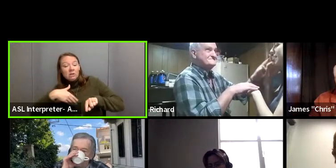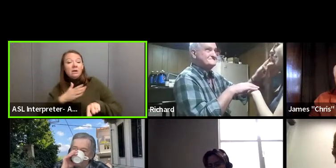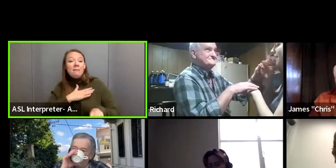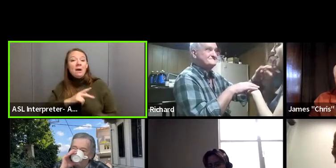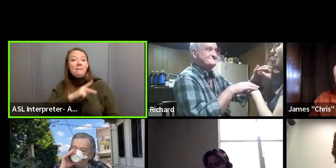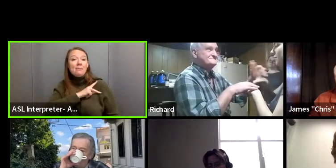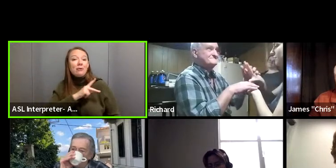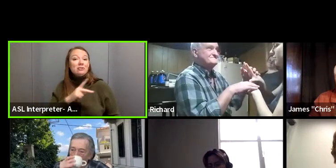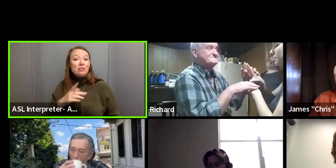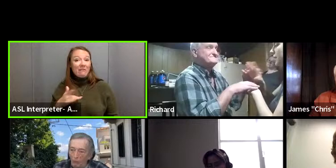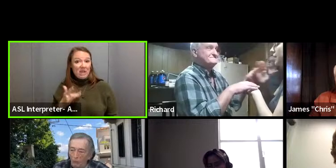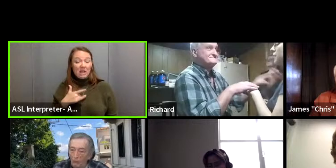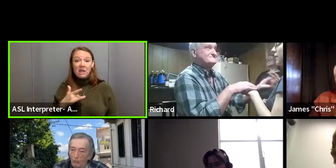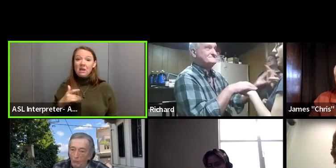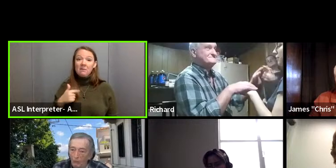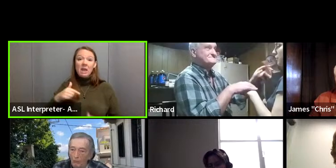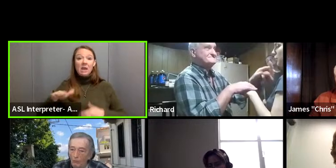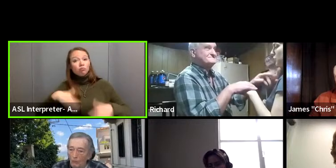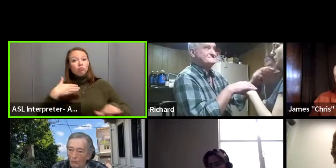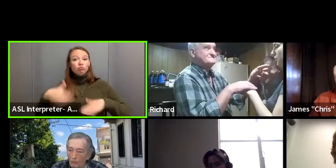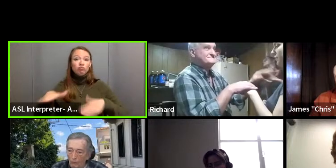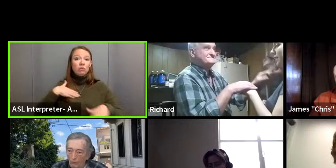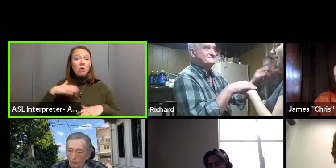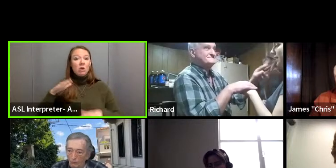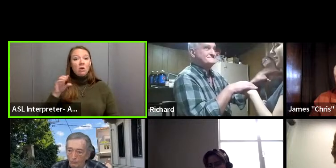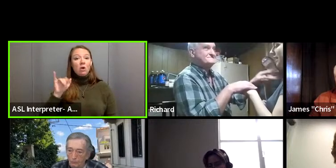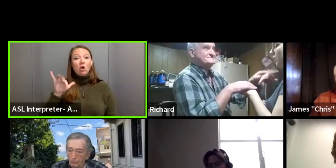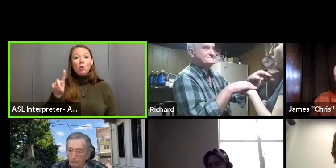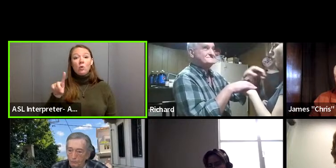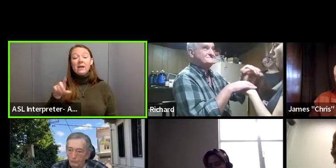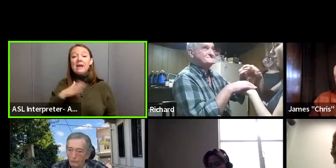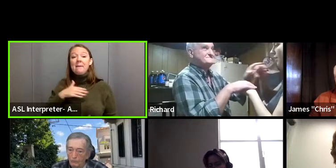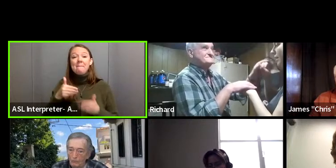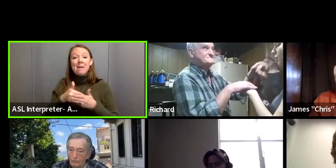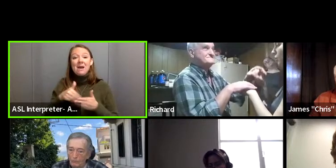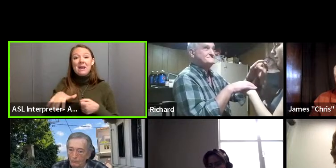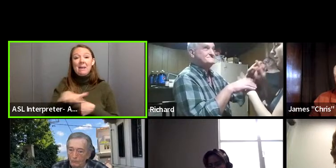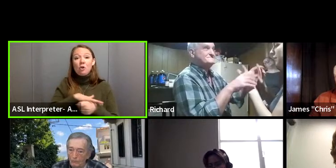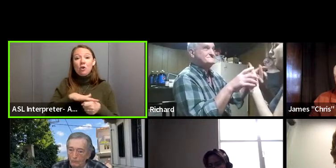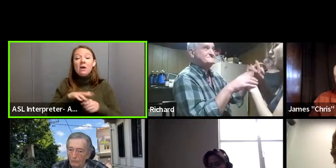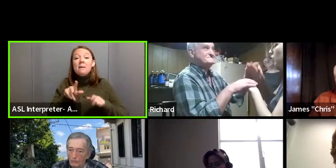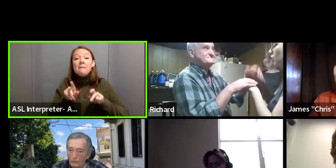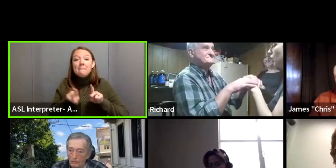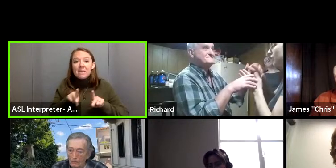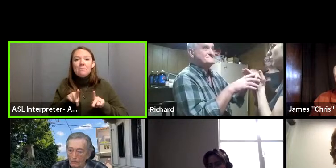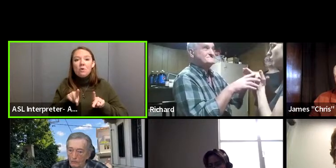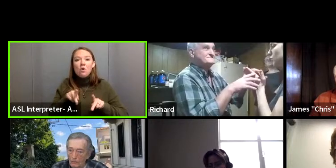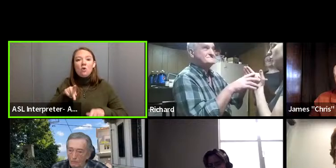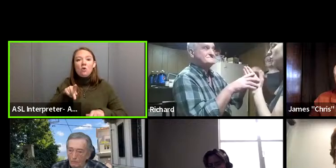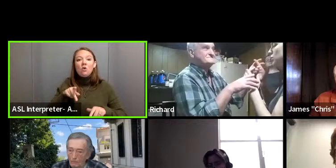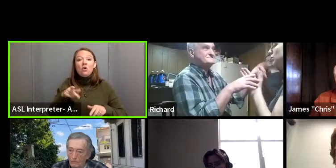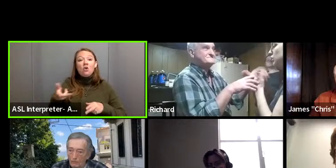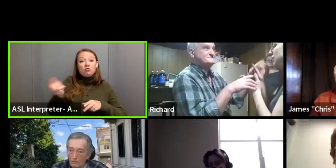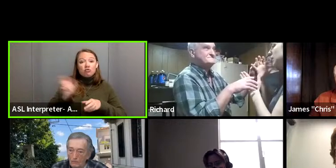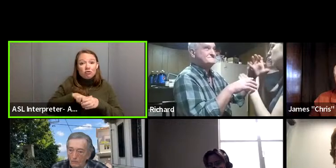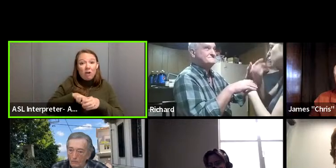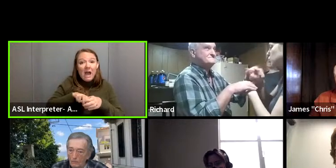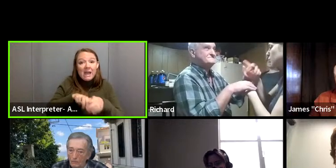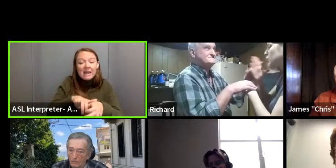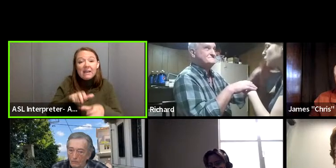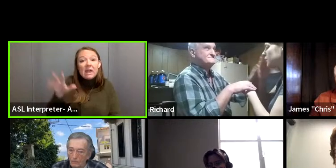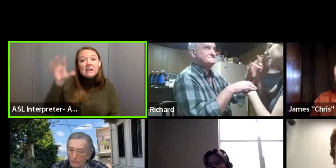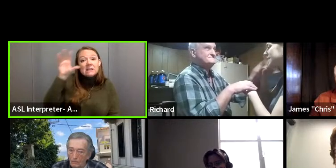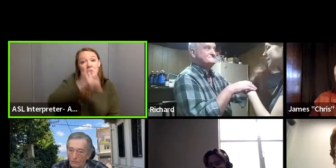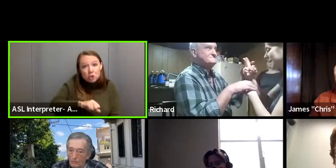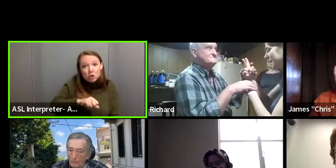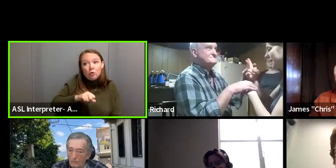around Oakland in my neighborhood is the people riding the scooters assume you see them and assume you will get out of their way.